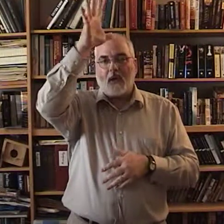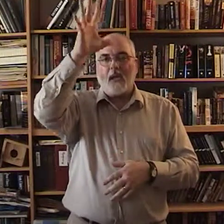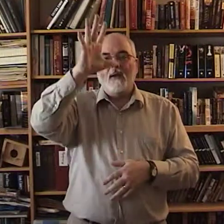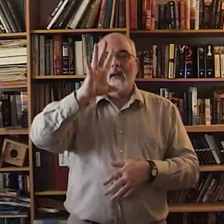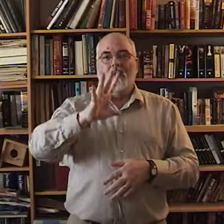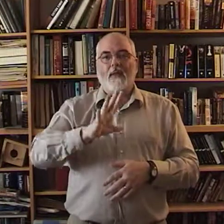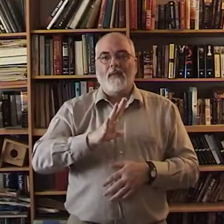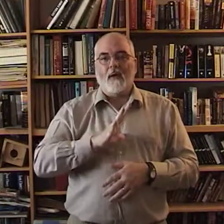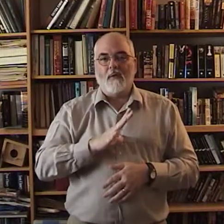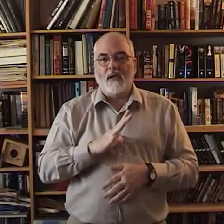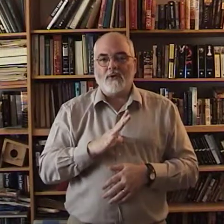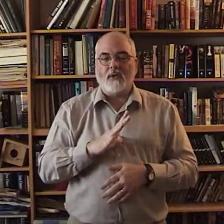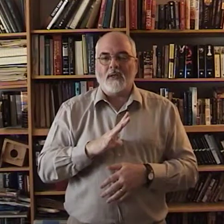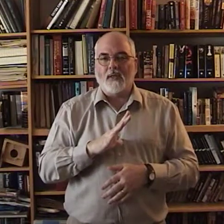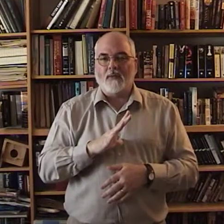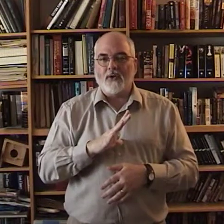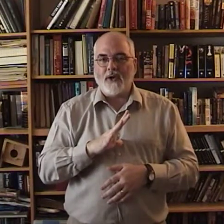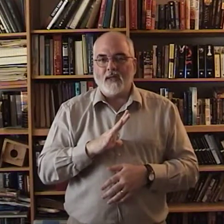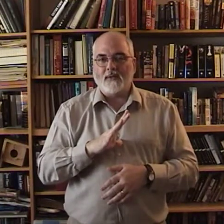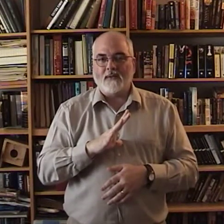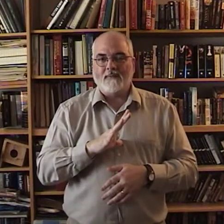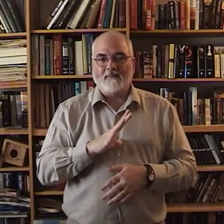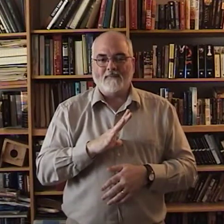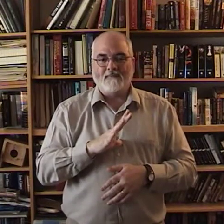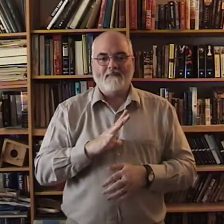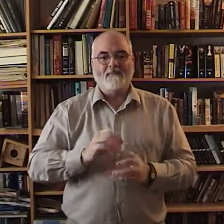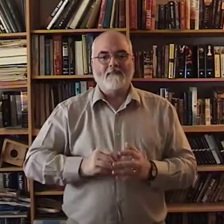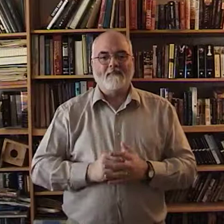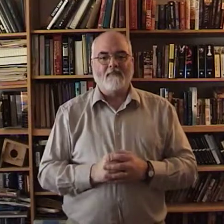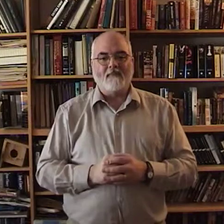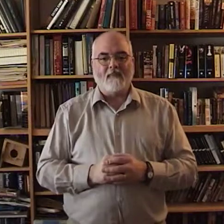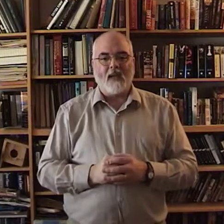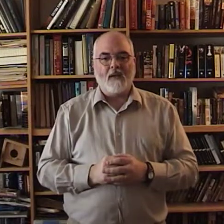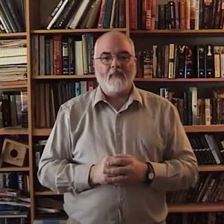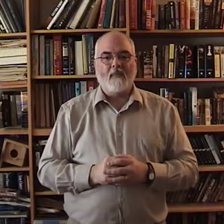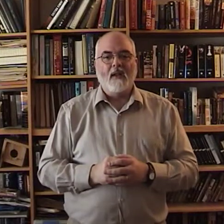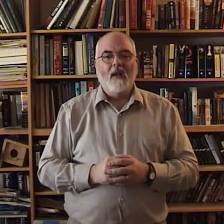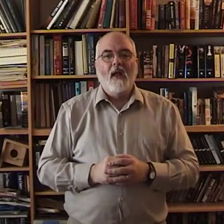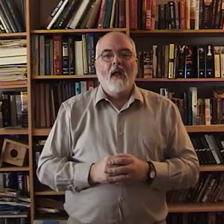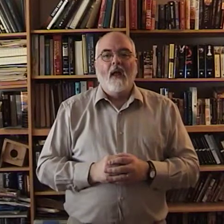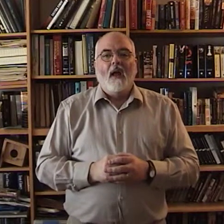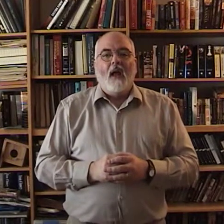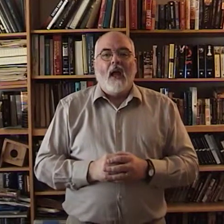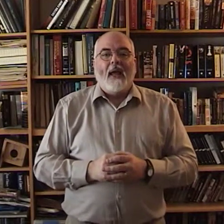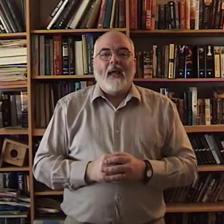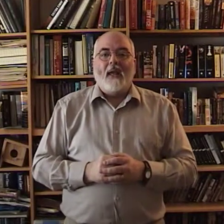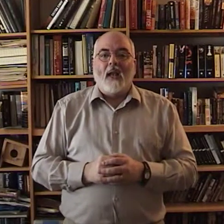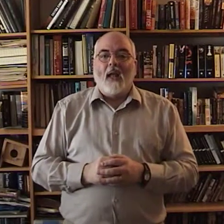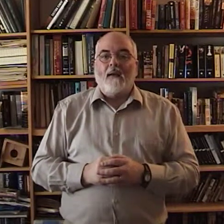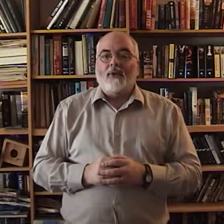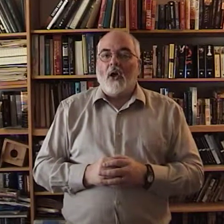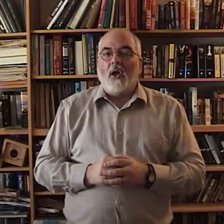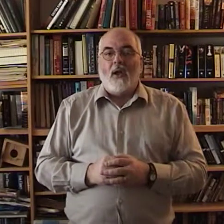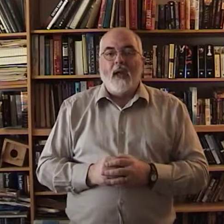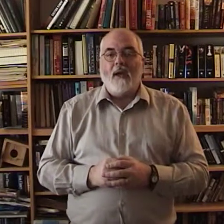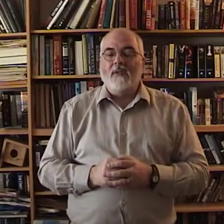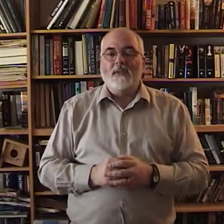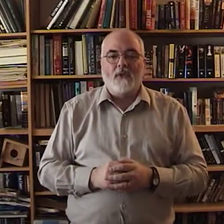forehead, the thumb hits the center of your chest. Okay? He left all heaven's